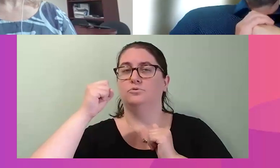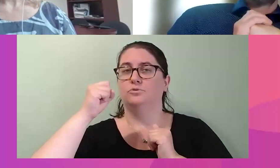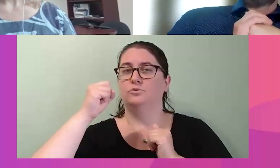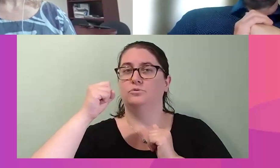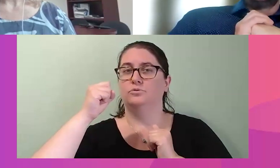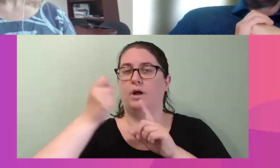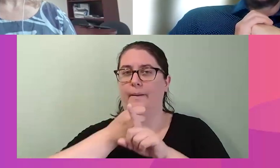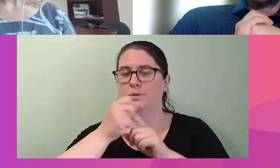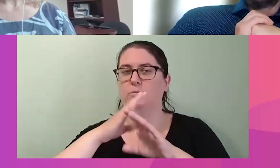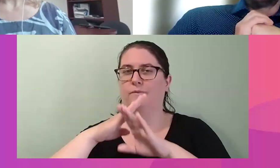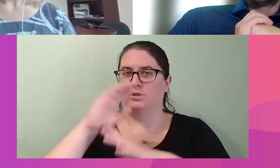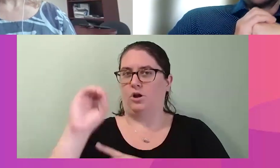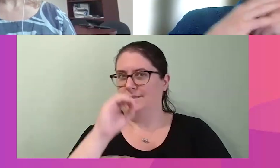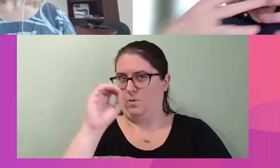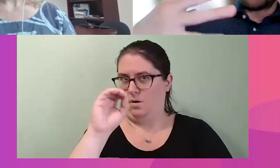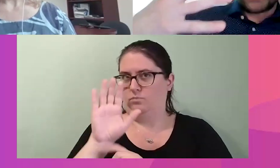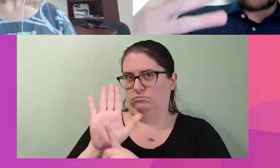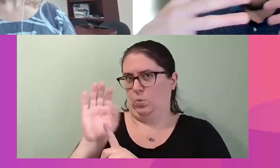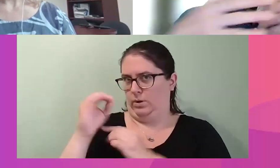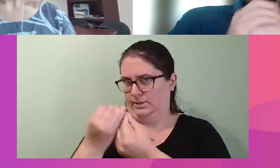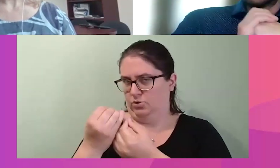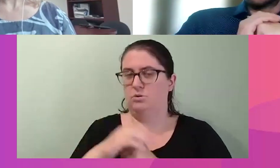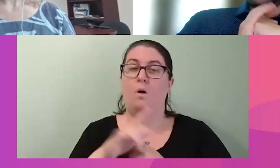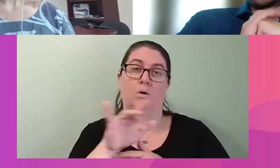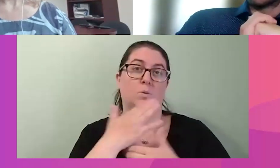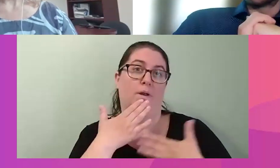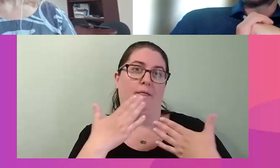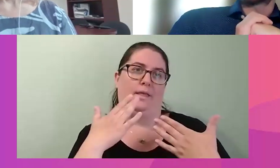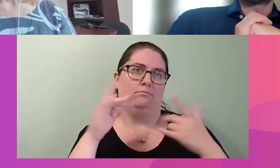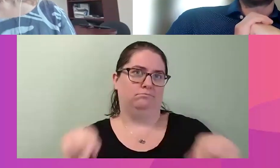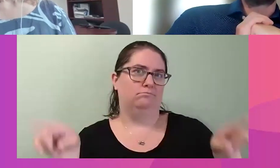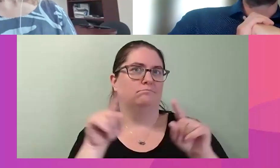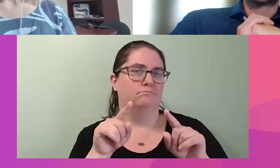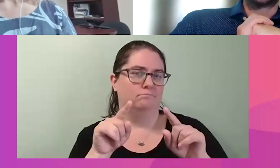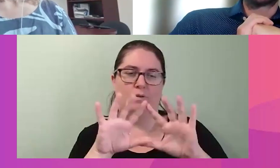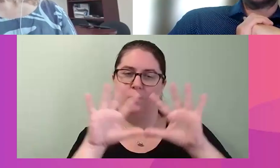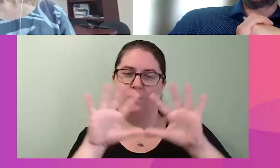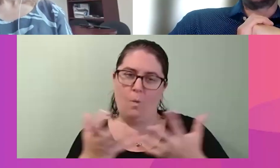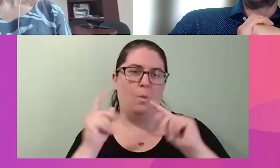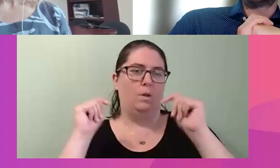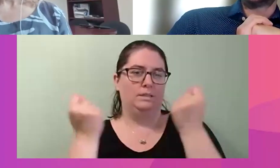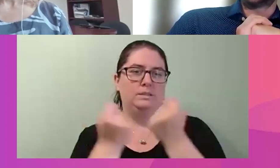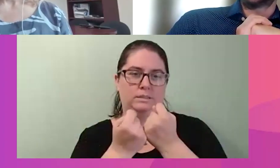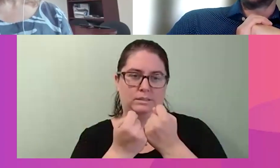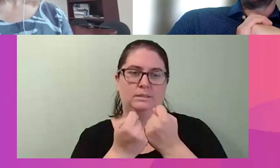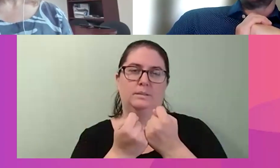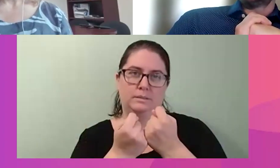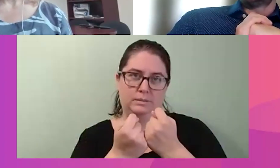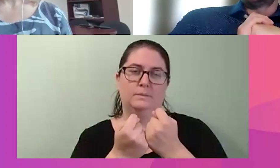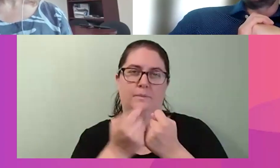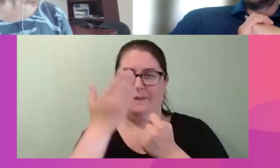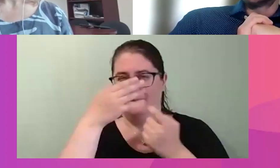Ontario. And I also want to thank all of our entire team who's working on the front lines,